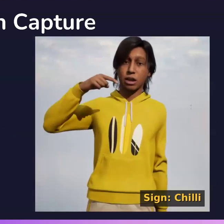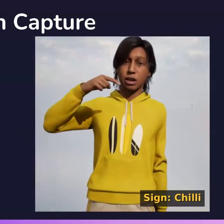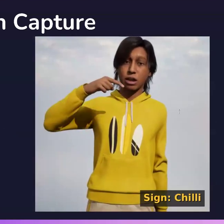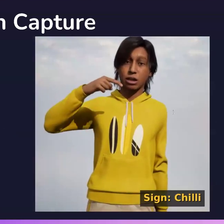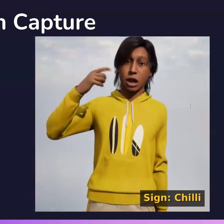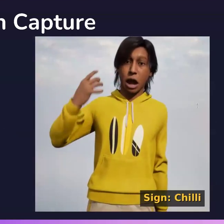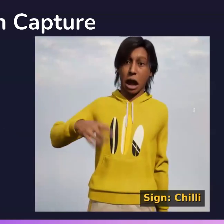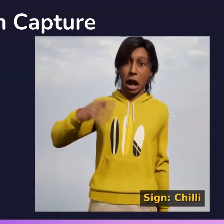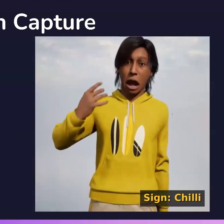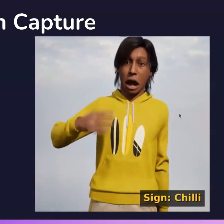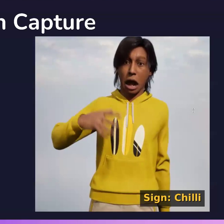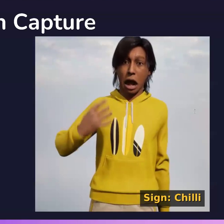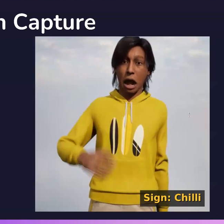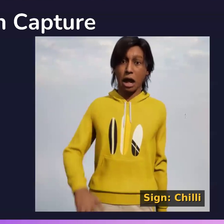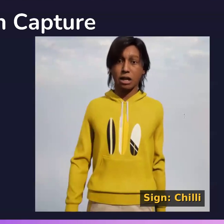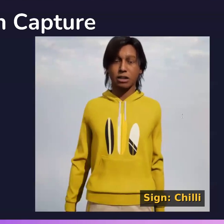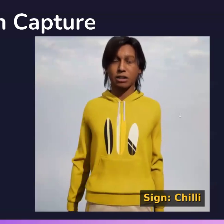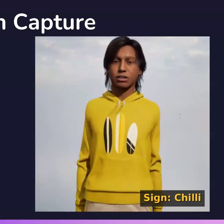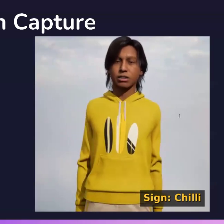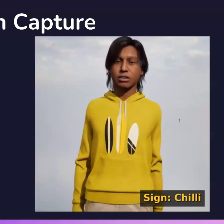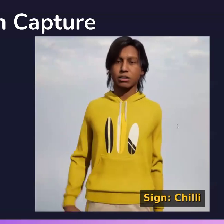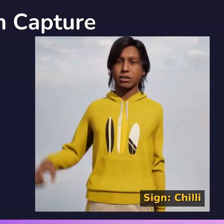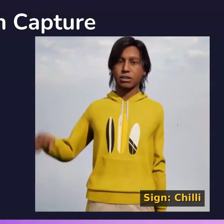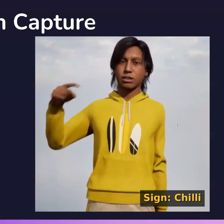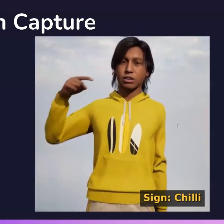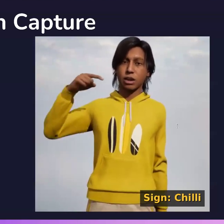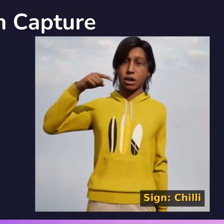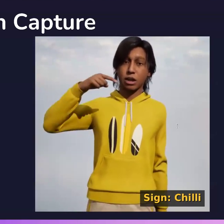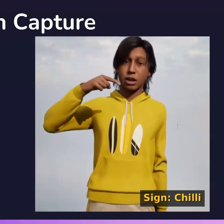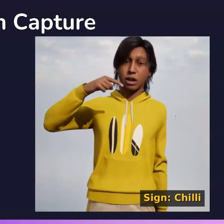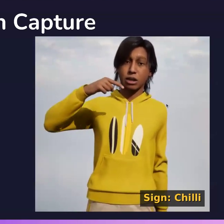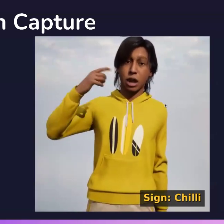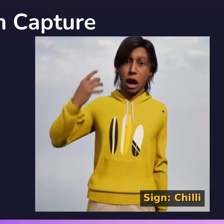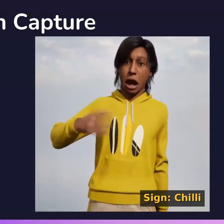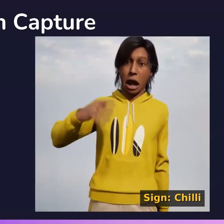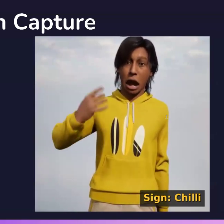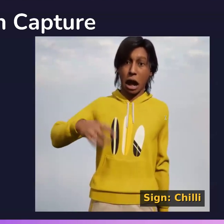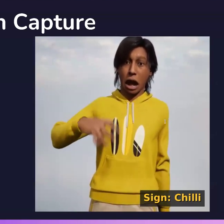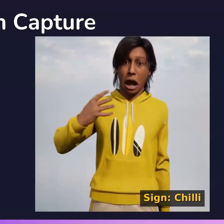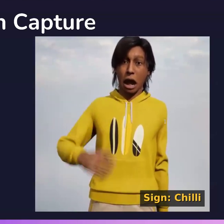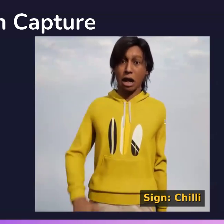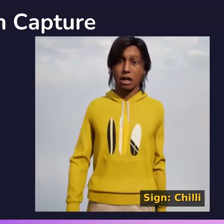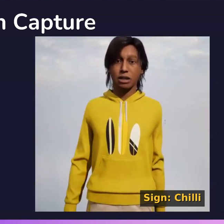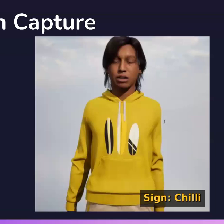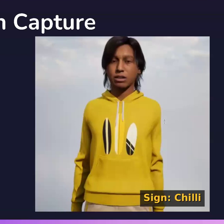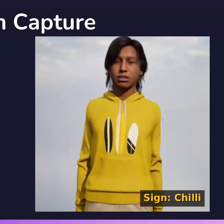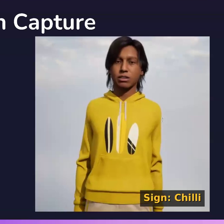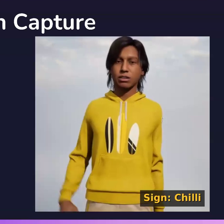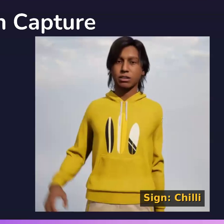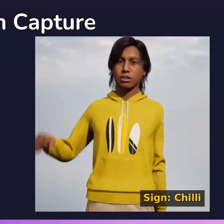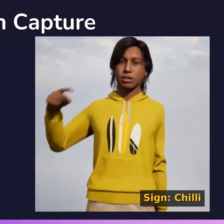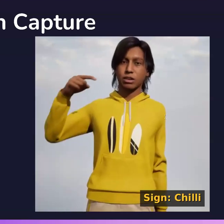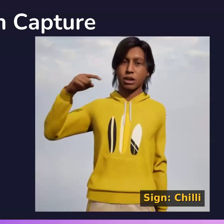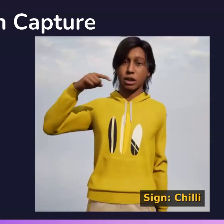So here is a boy signing chili. Even if you don't know sign language, you can clearly make out what is happening here.